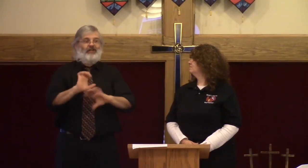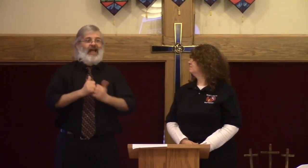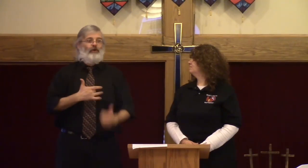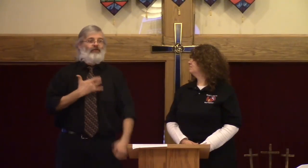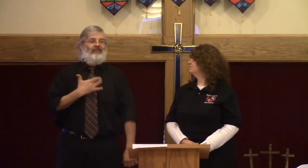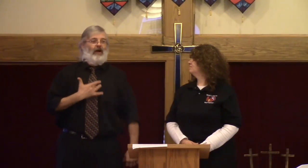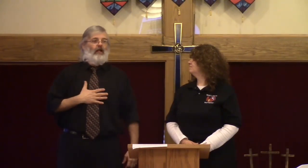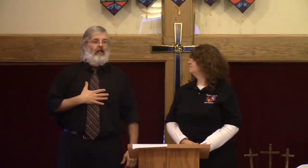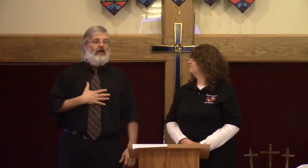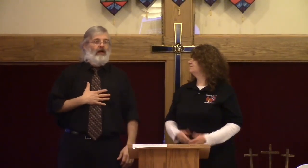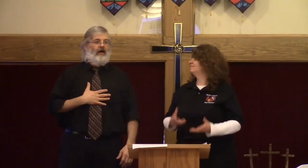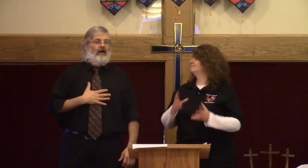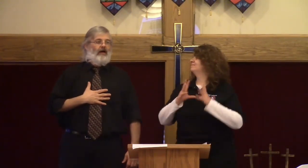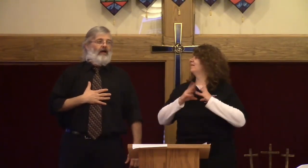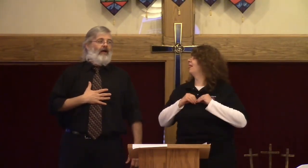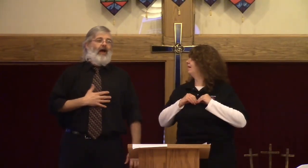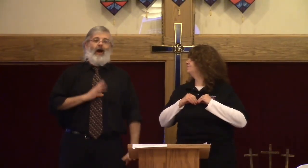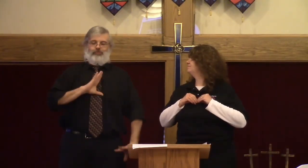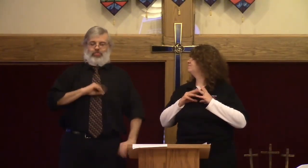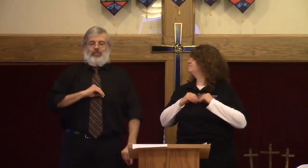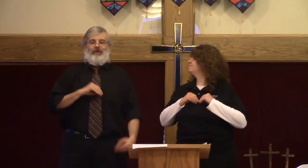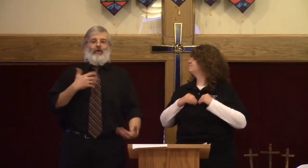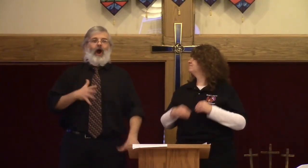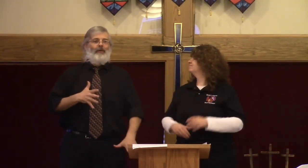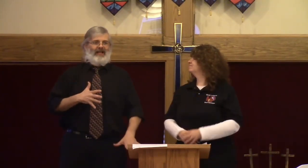how do you feel? Yeah, you're already,